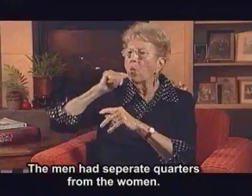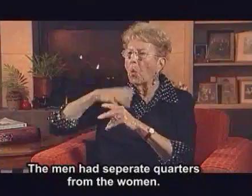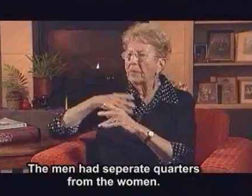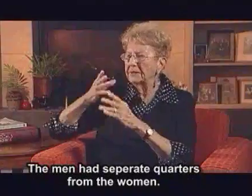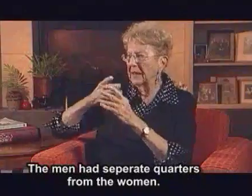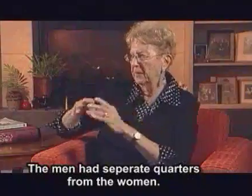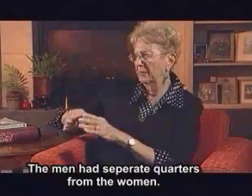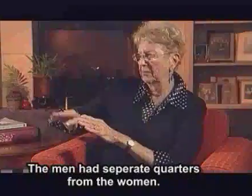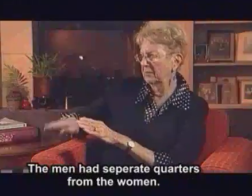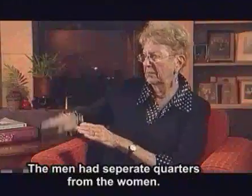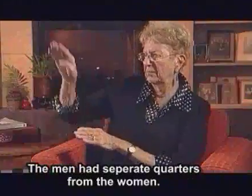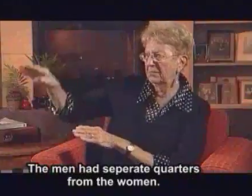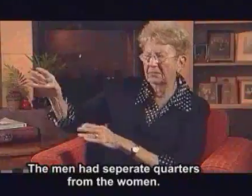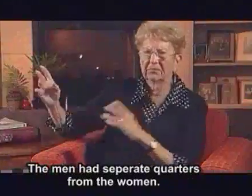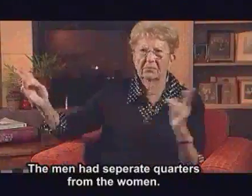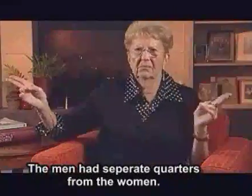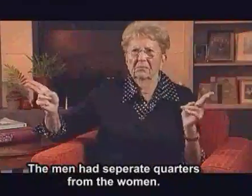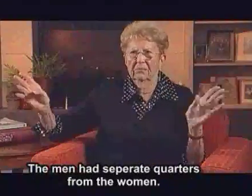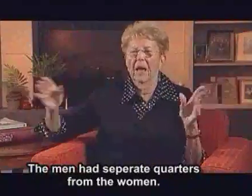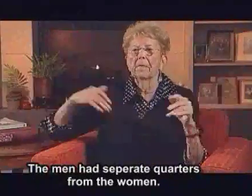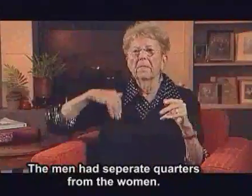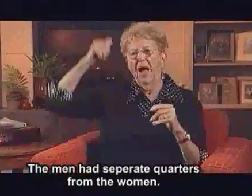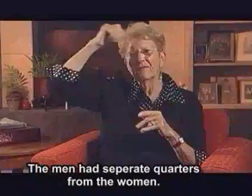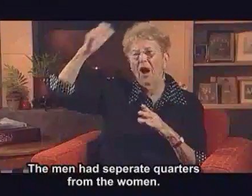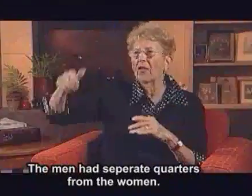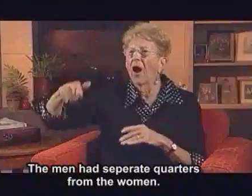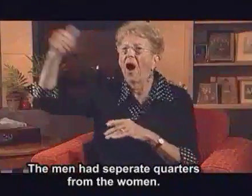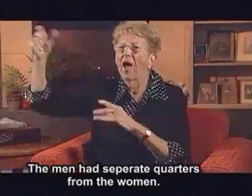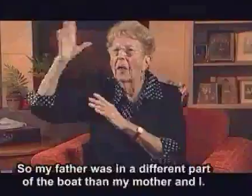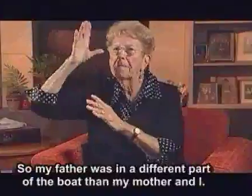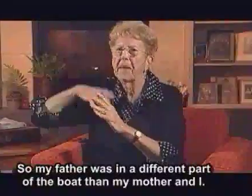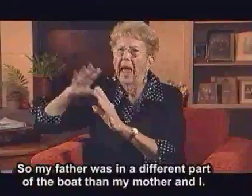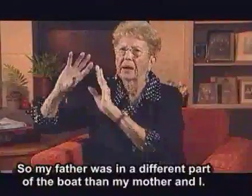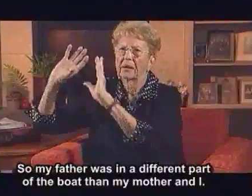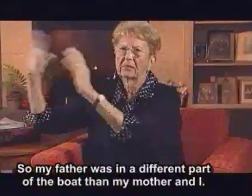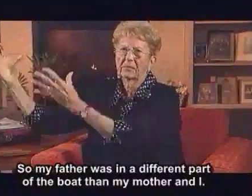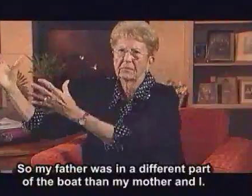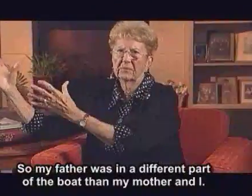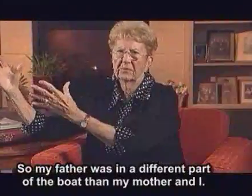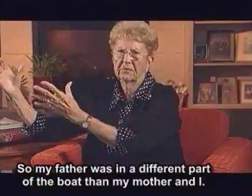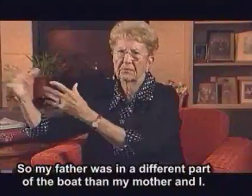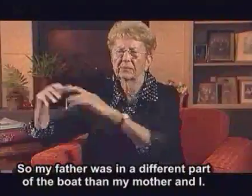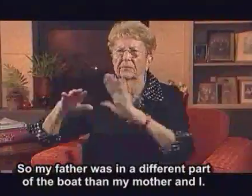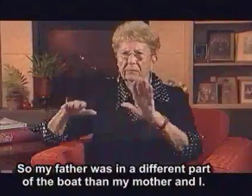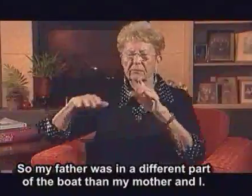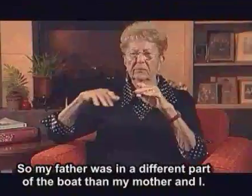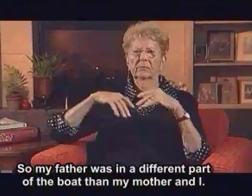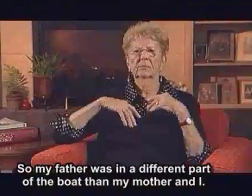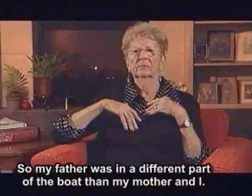The men had separate quarters from the women. So my father was in a different area of the boat than my mother and I